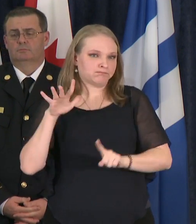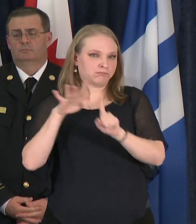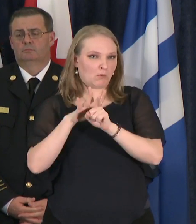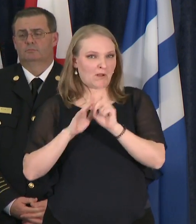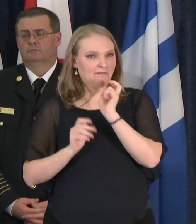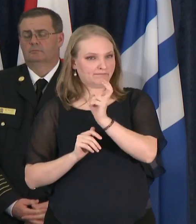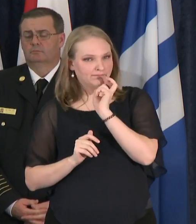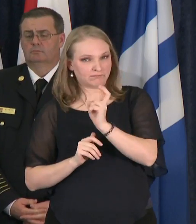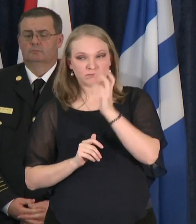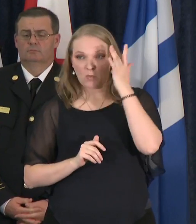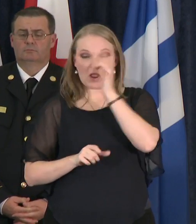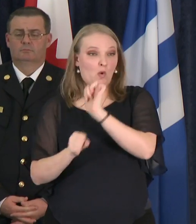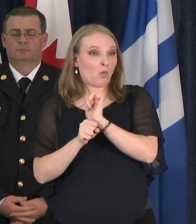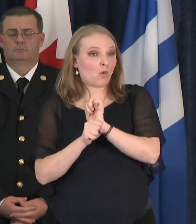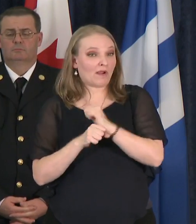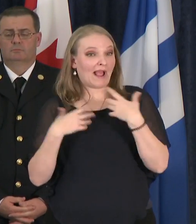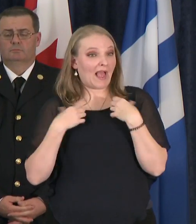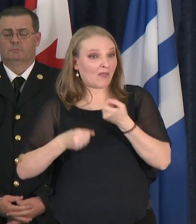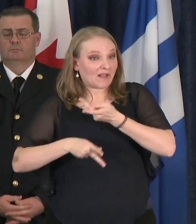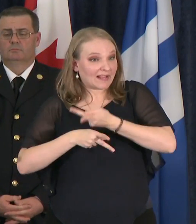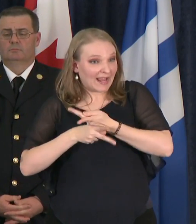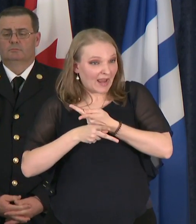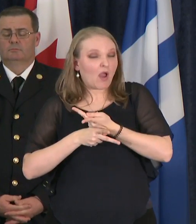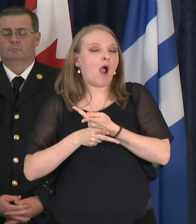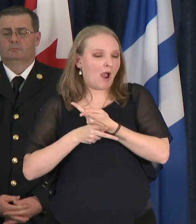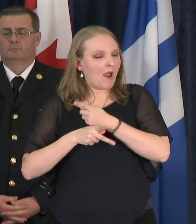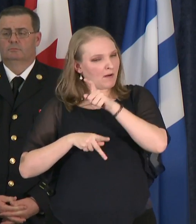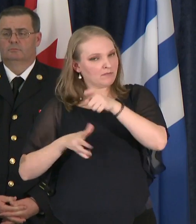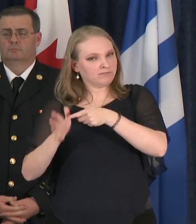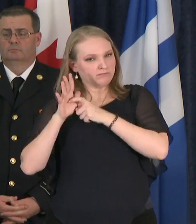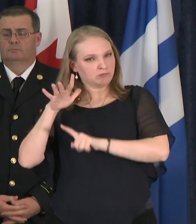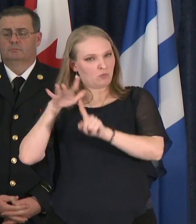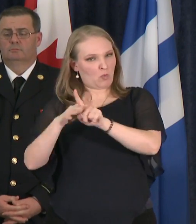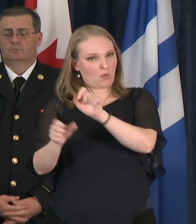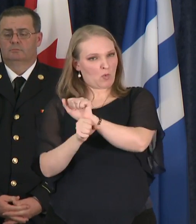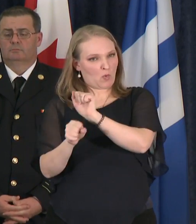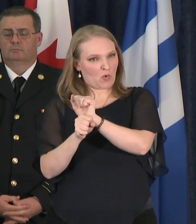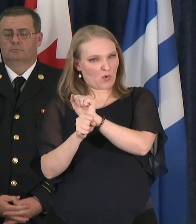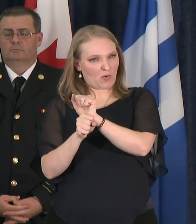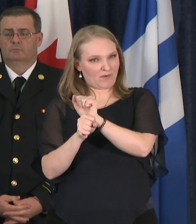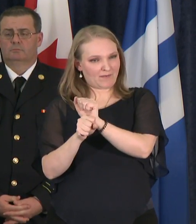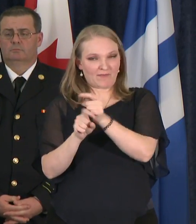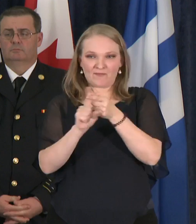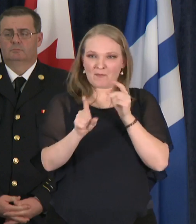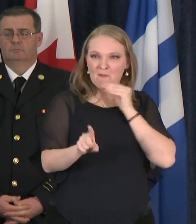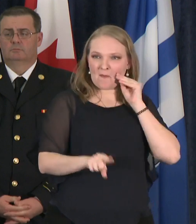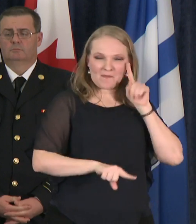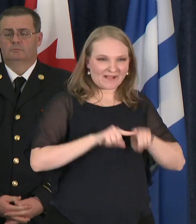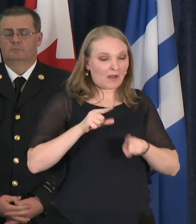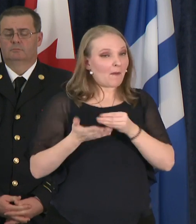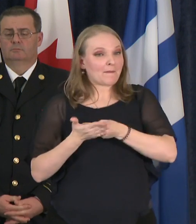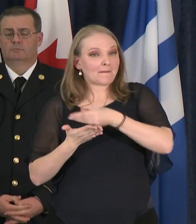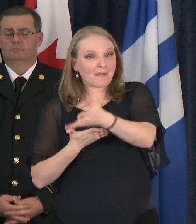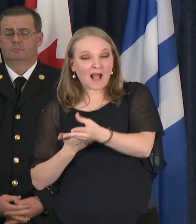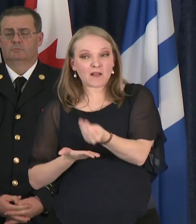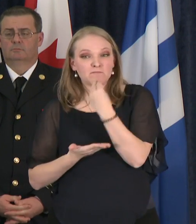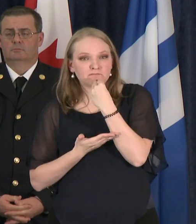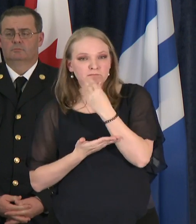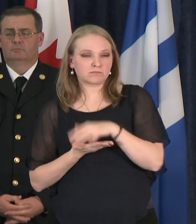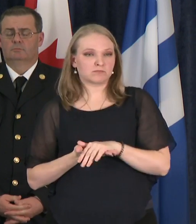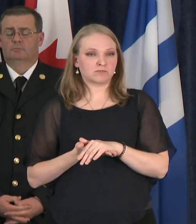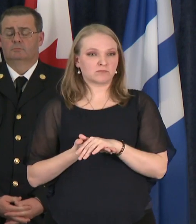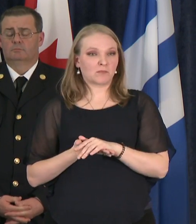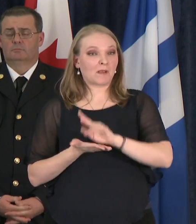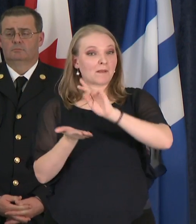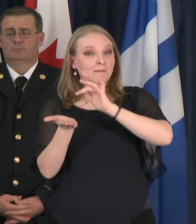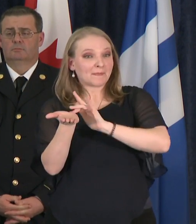engaged in healthcare or in the provision of groceries, for example, or pharmacies. We know that there